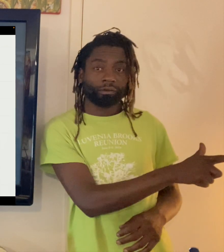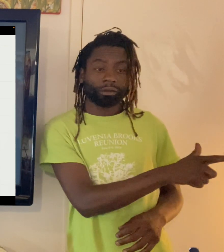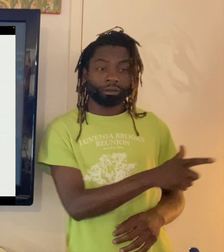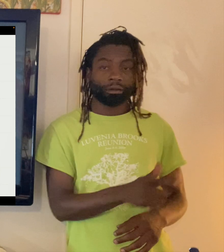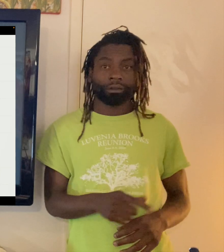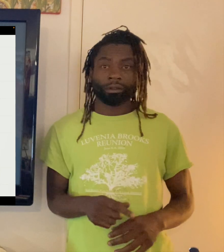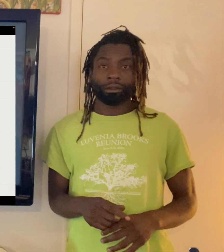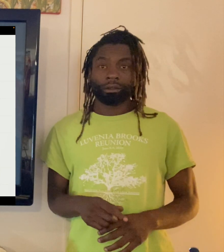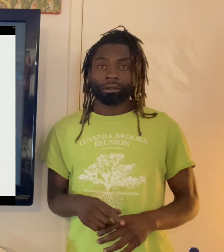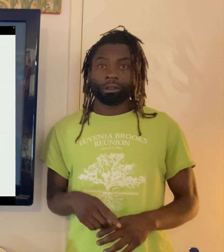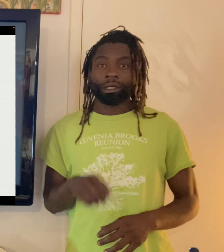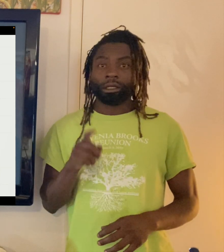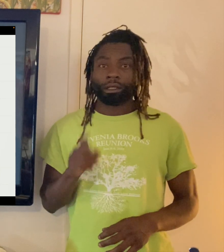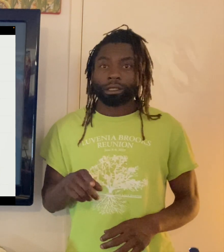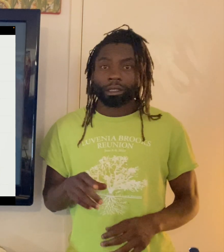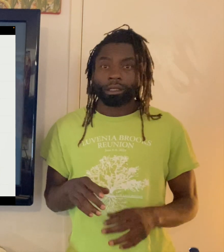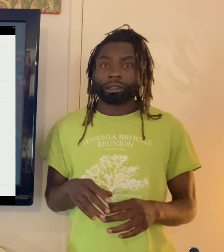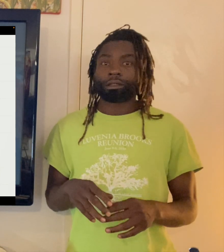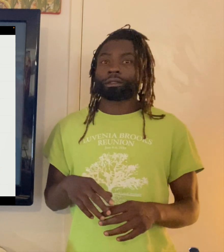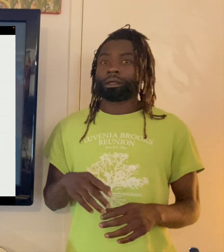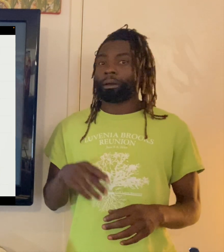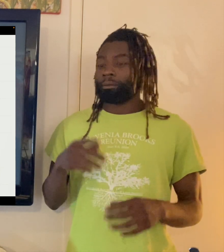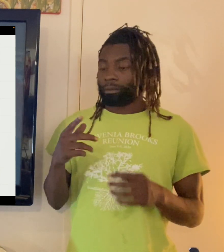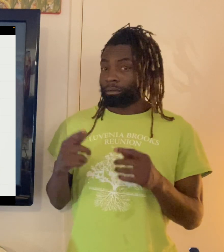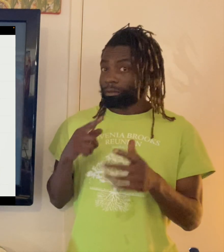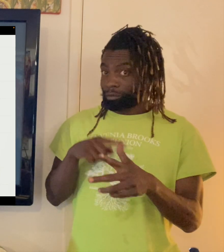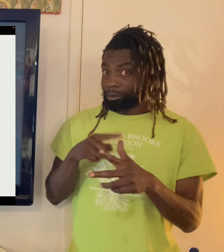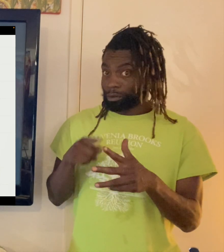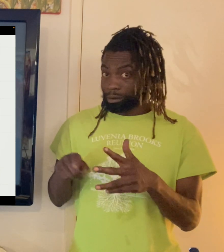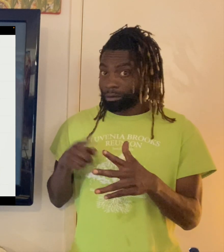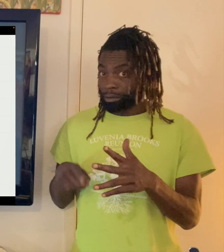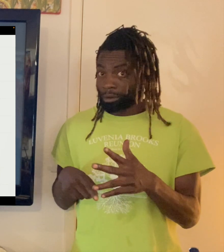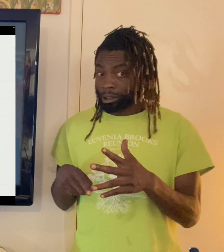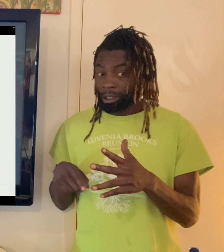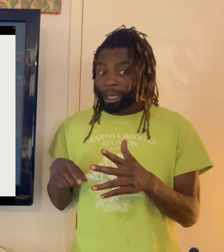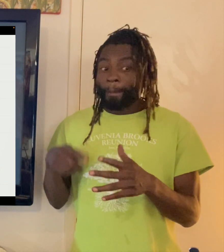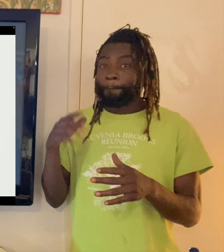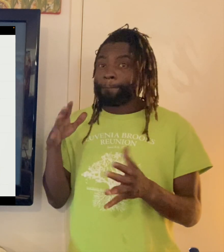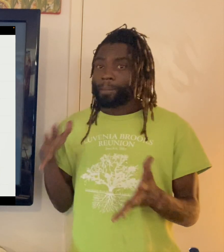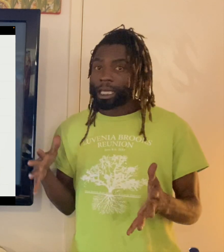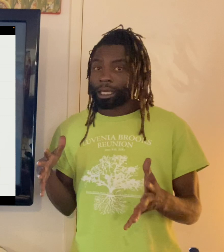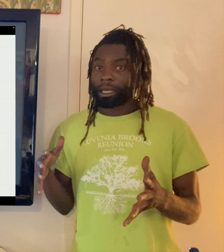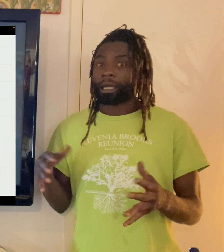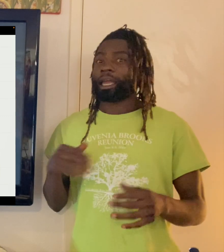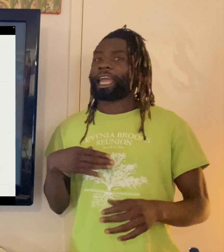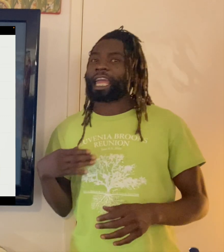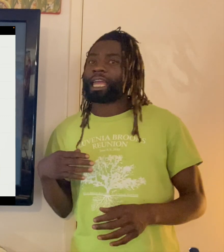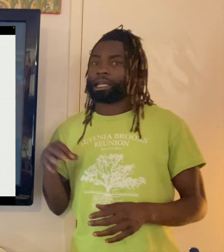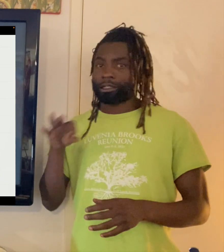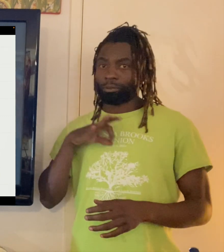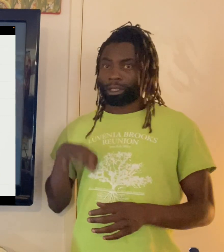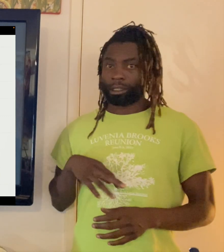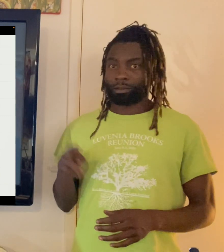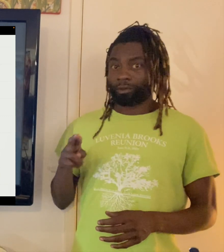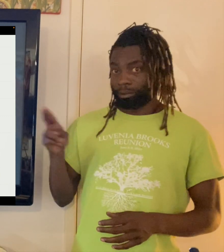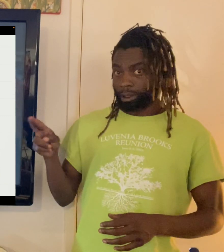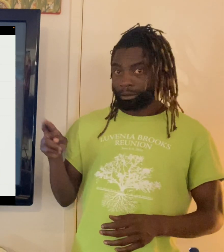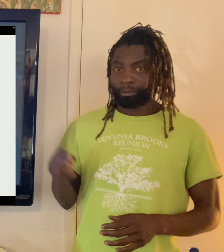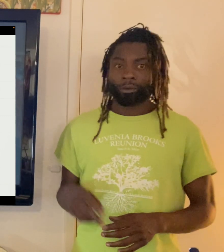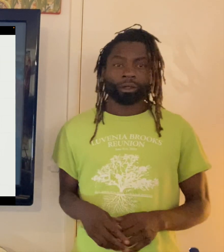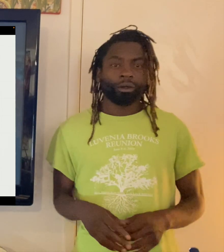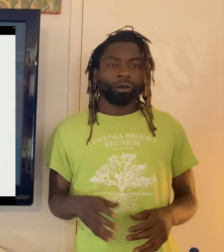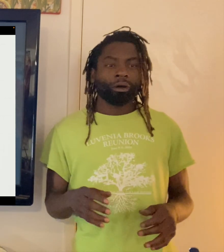Remember that the shape has to be both big and have spots to go on the right side. Okay, ShapeMaker